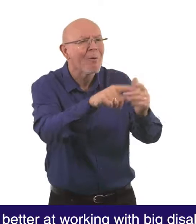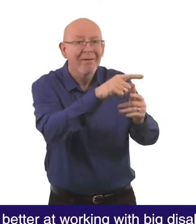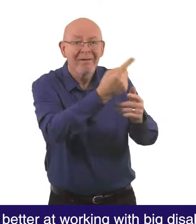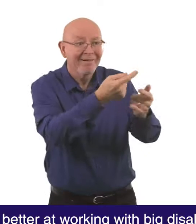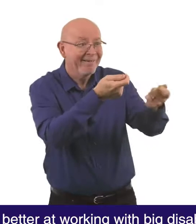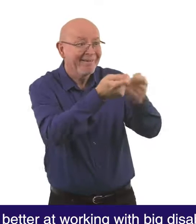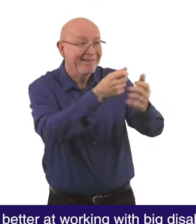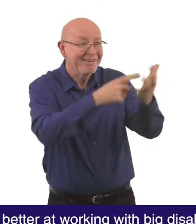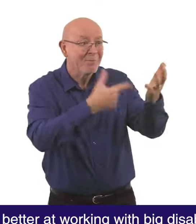people.